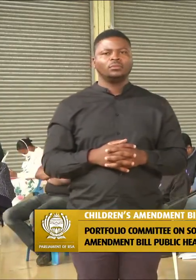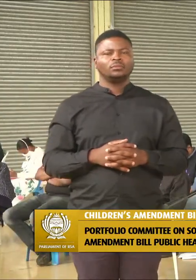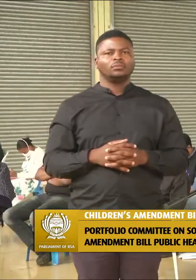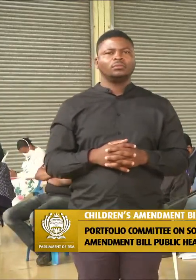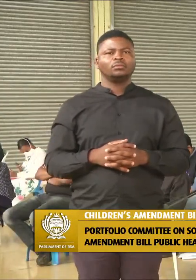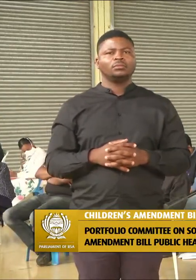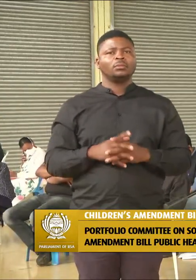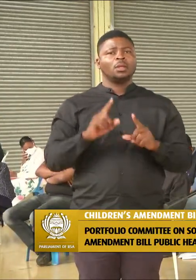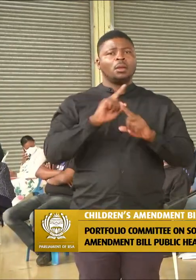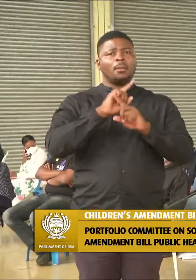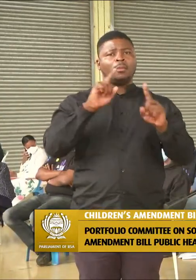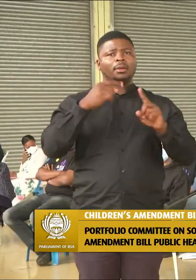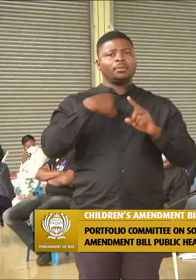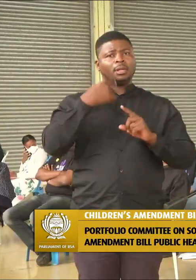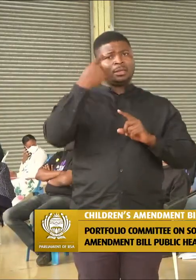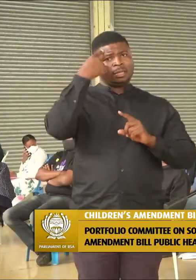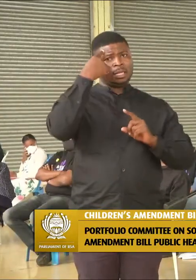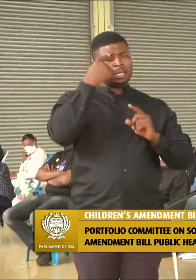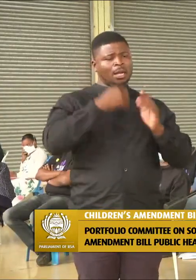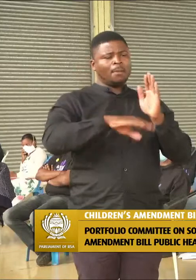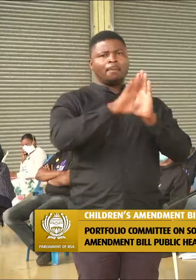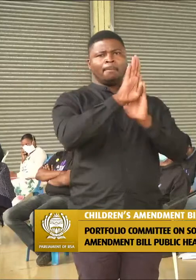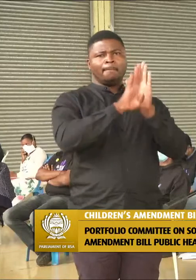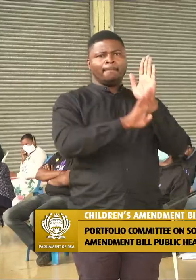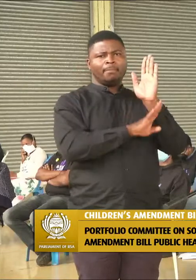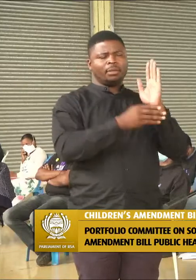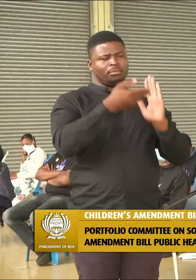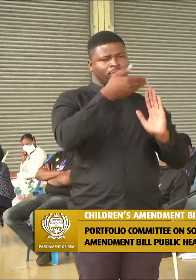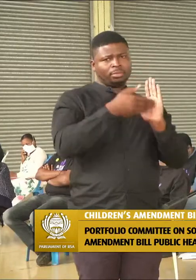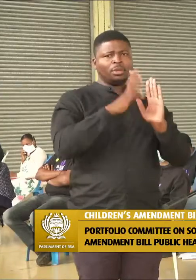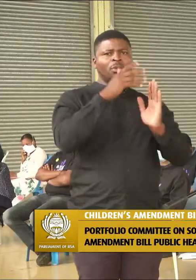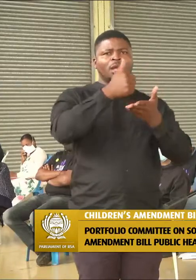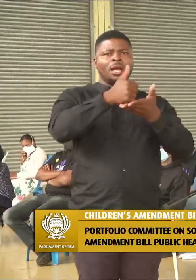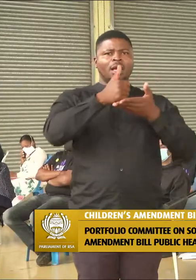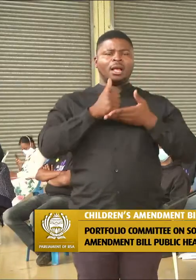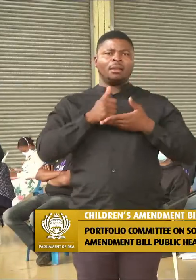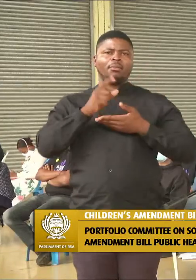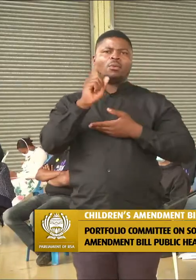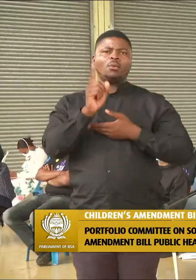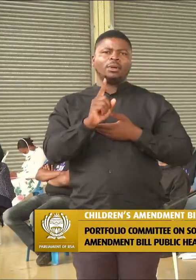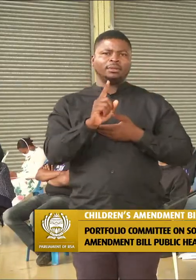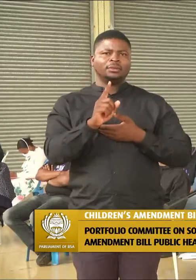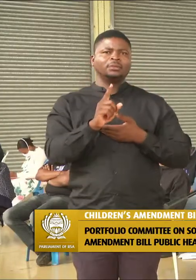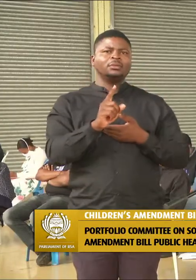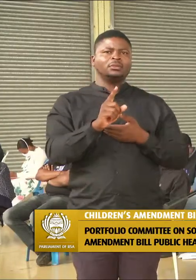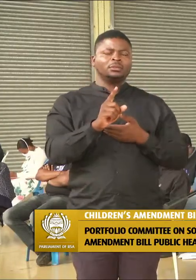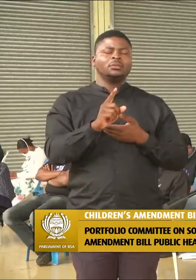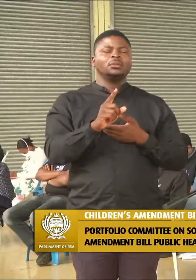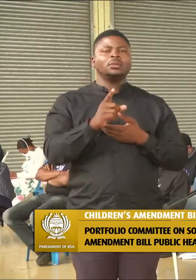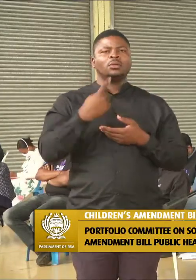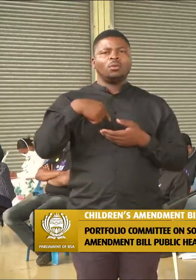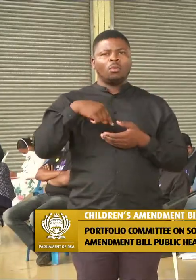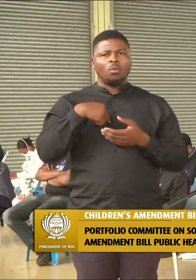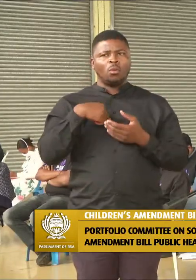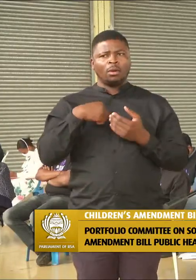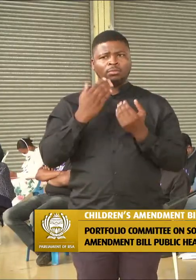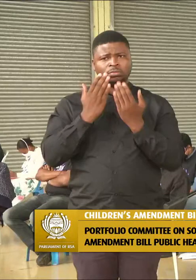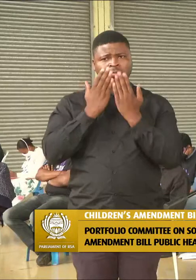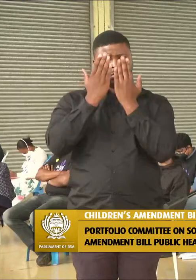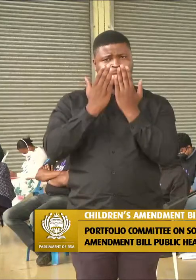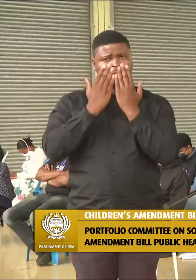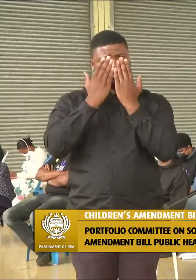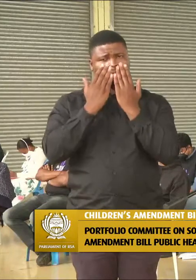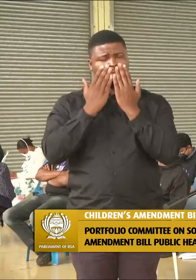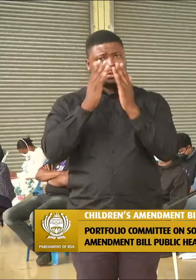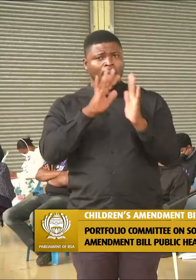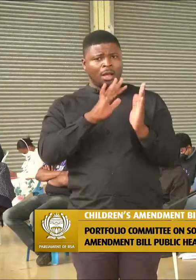Ngicabanga ukuthi le act izosiza futhi kakhulu ku curriculum yokuthi ezomunyuza kwethu ebekile i-curriculum